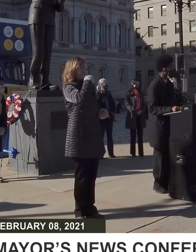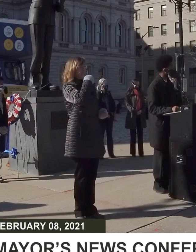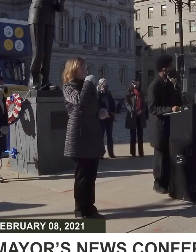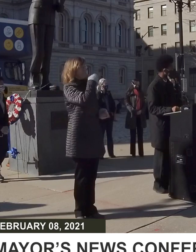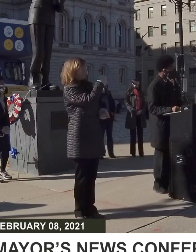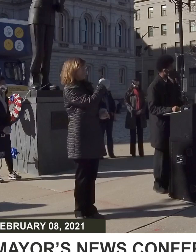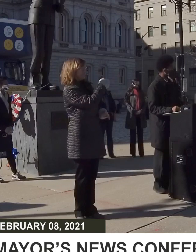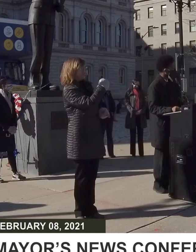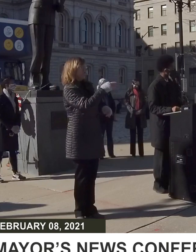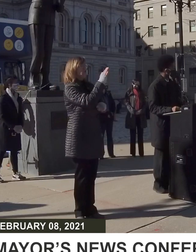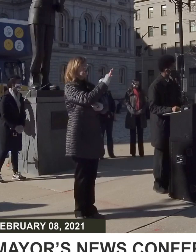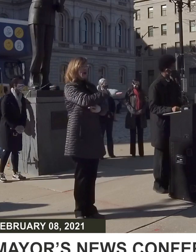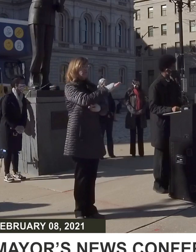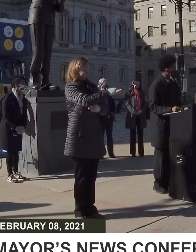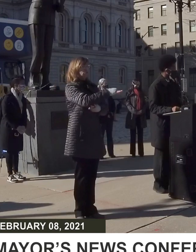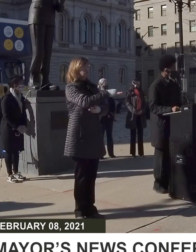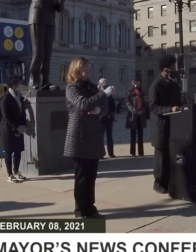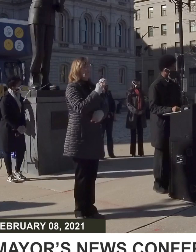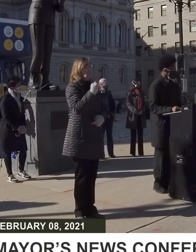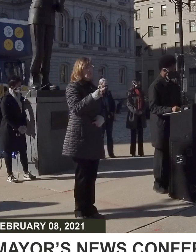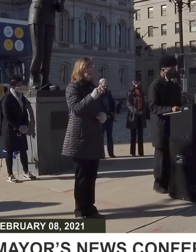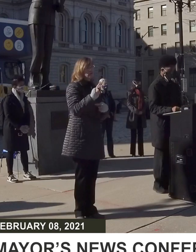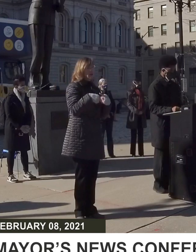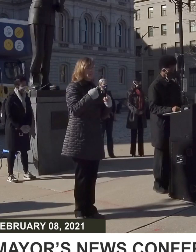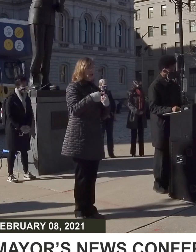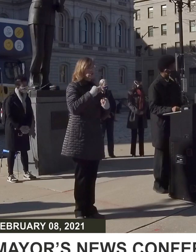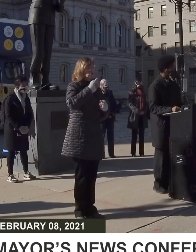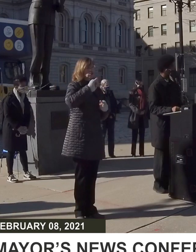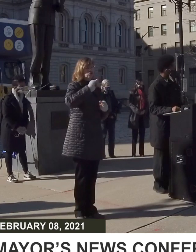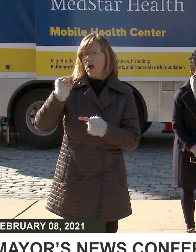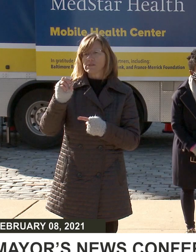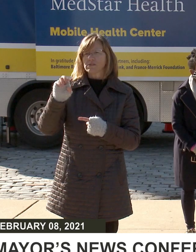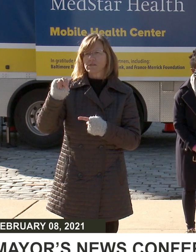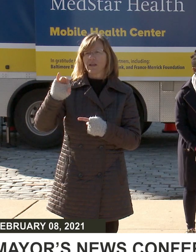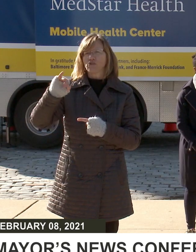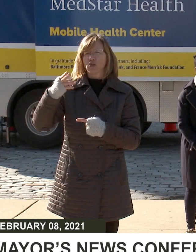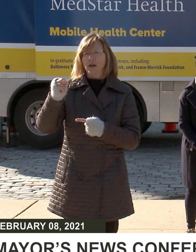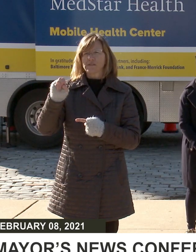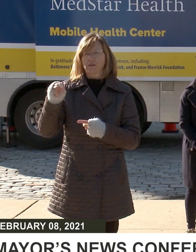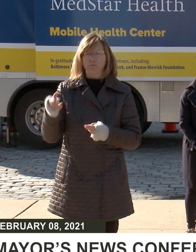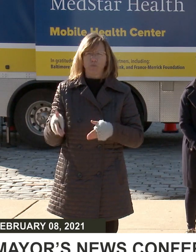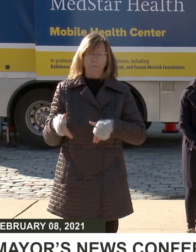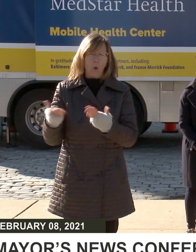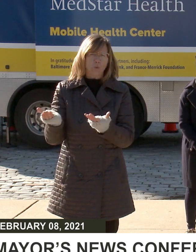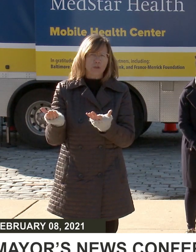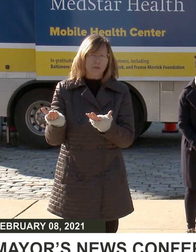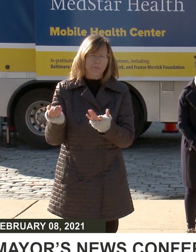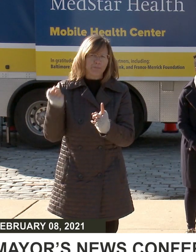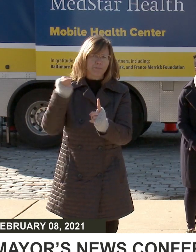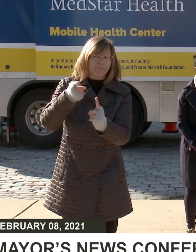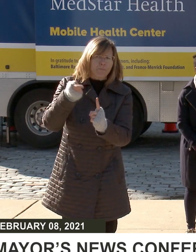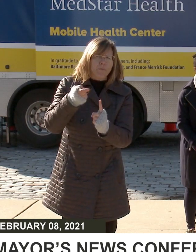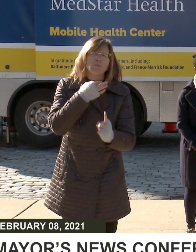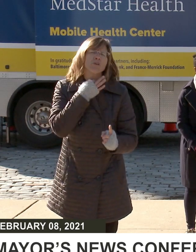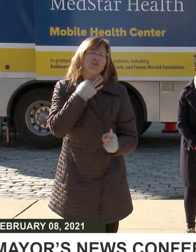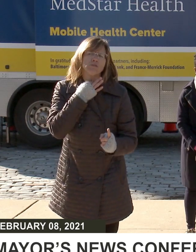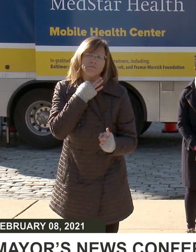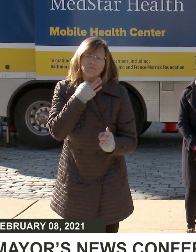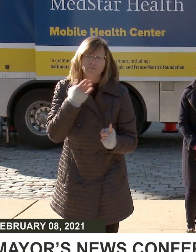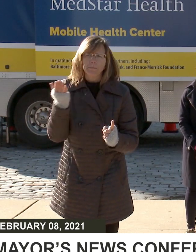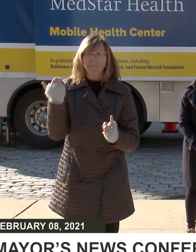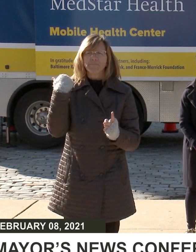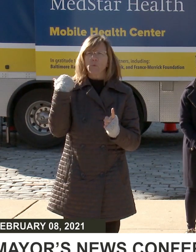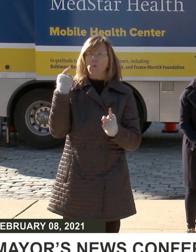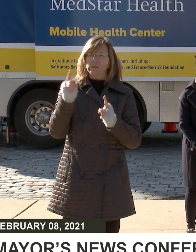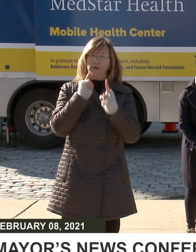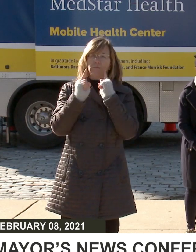Good afternoon, Mayor Scott. I just have a quick question about the Johnson & Johnson proposal. I'm just curious if you've had previous conversations with Johnson &